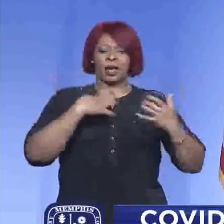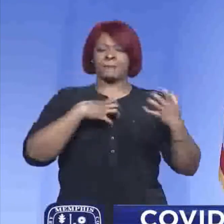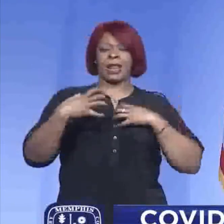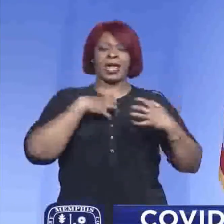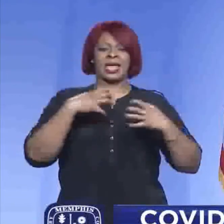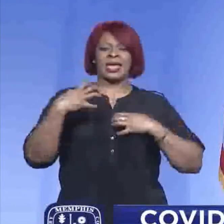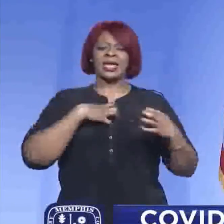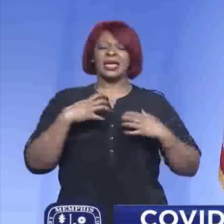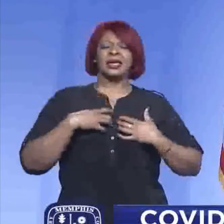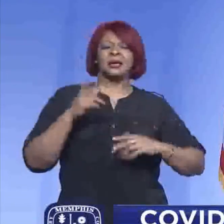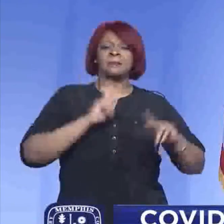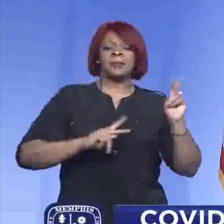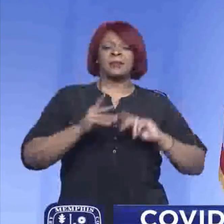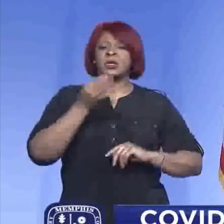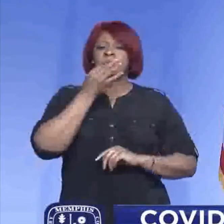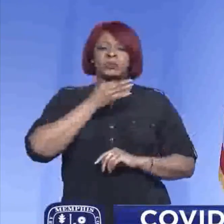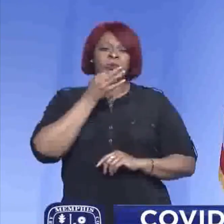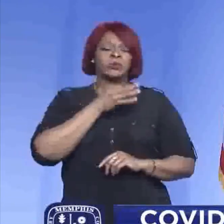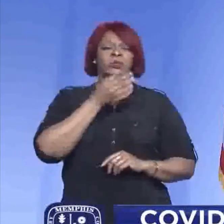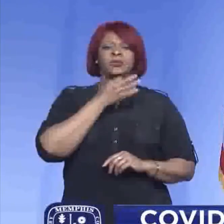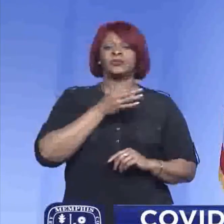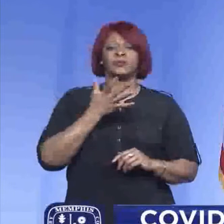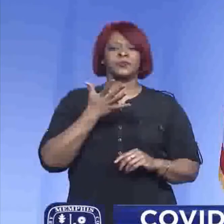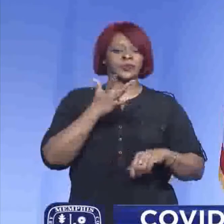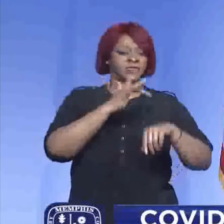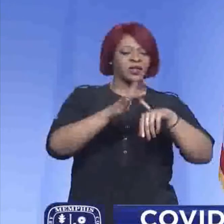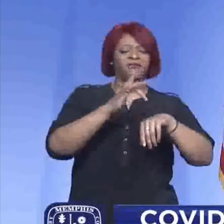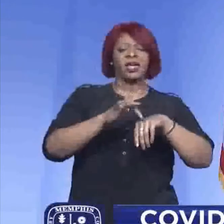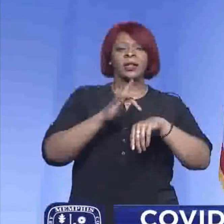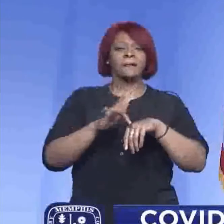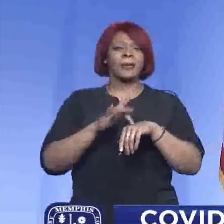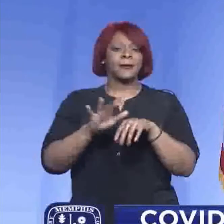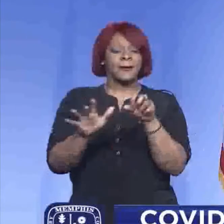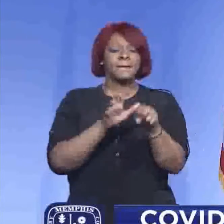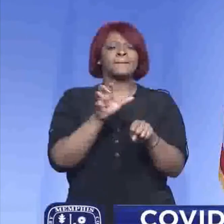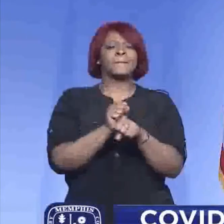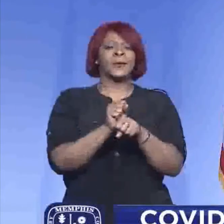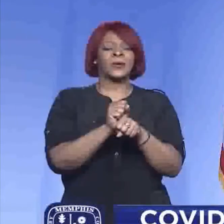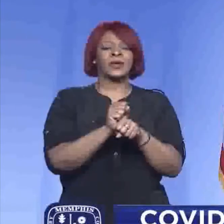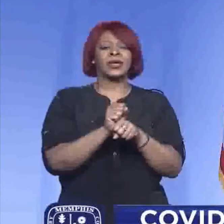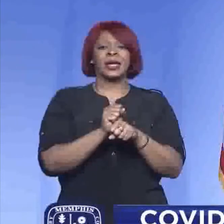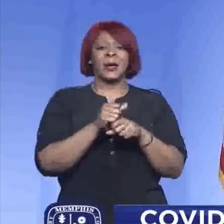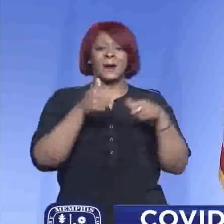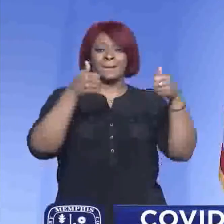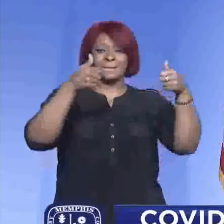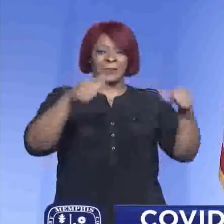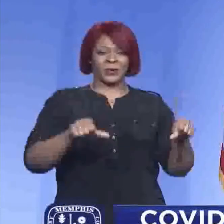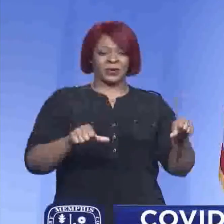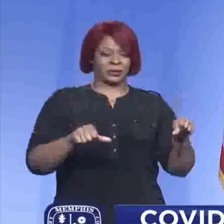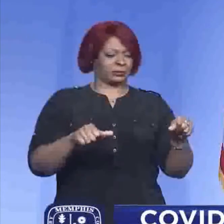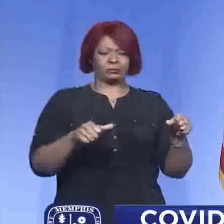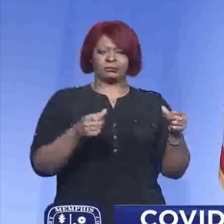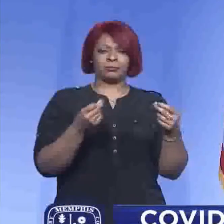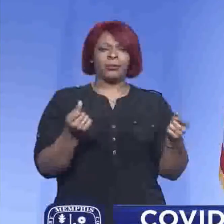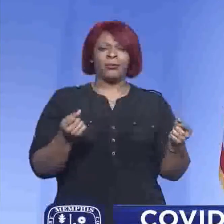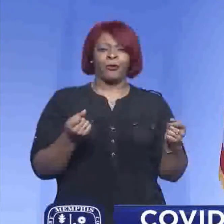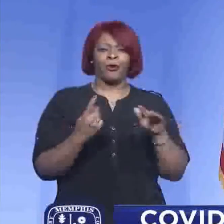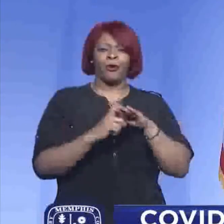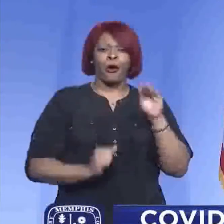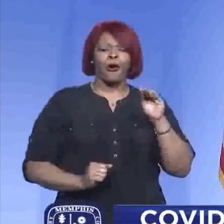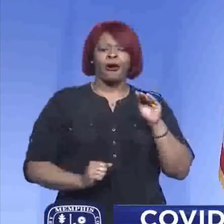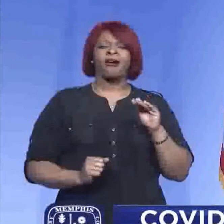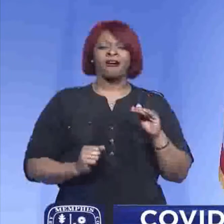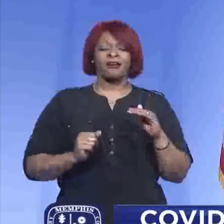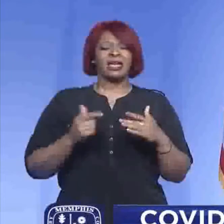about the fact that as soon as the availability of appointments are posted, they are taken away. And then when we